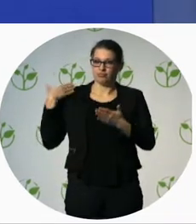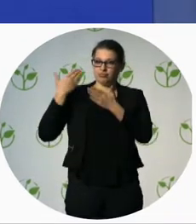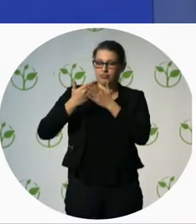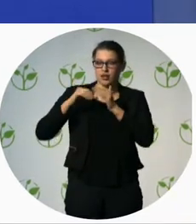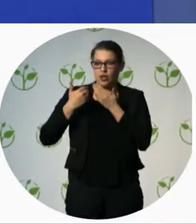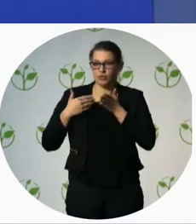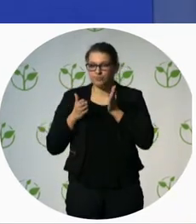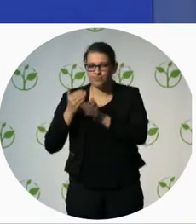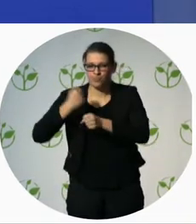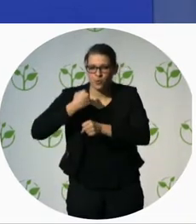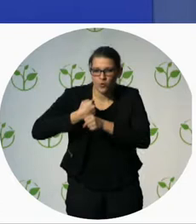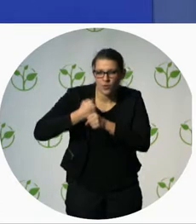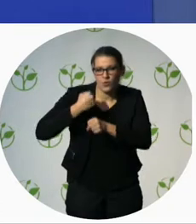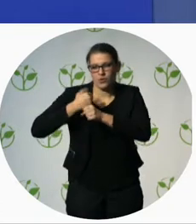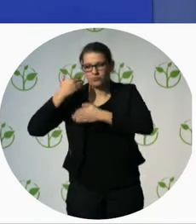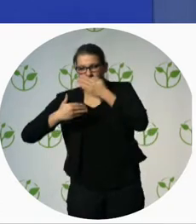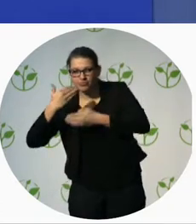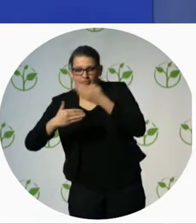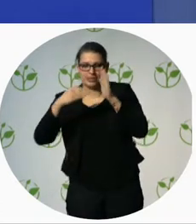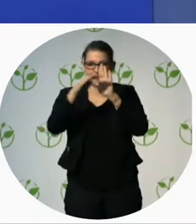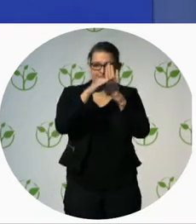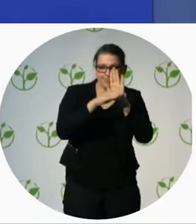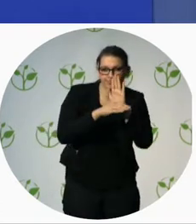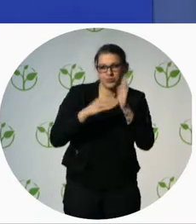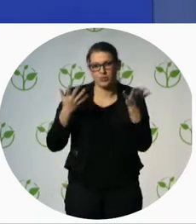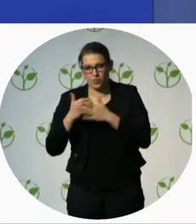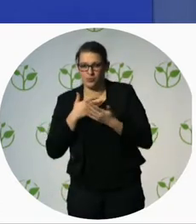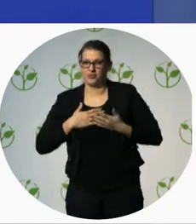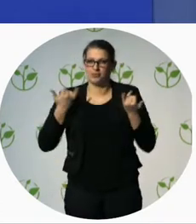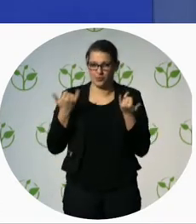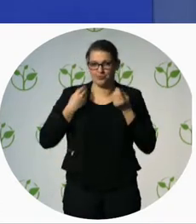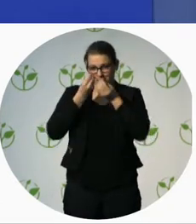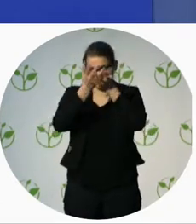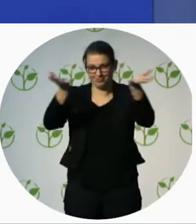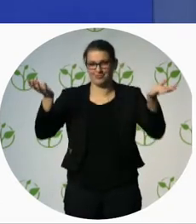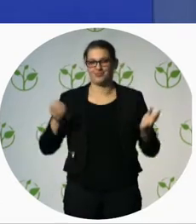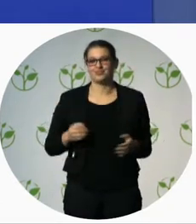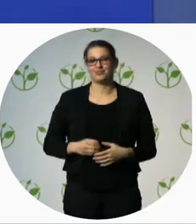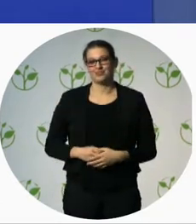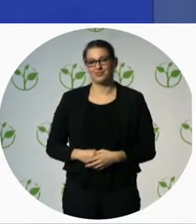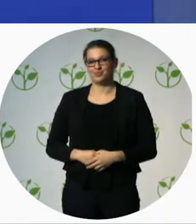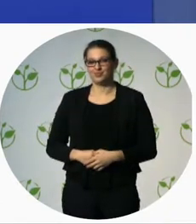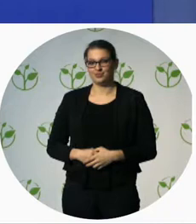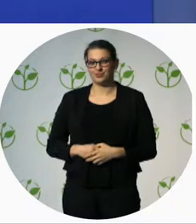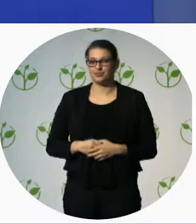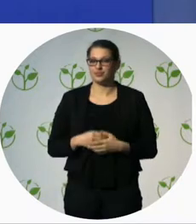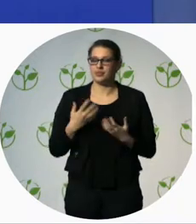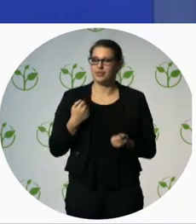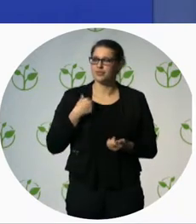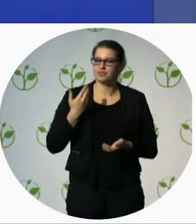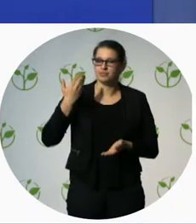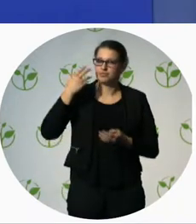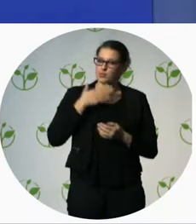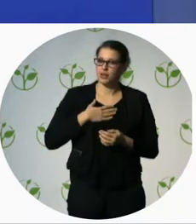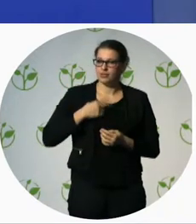I have to say that when I was reflecting on this, on the work done, my first